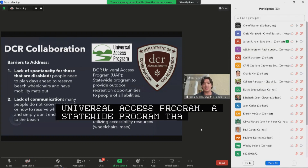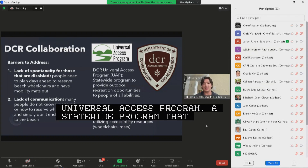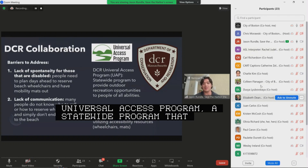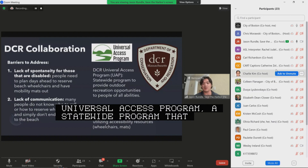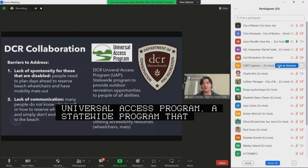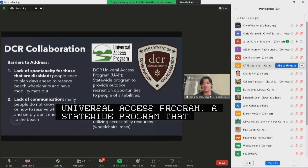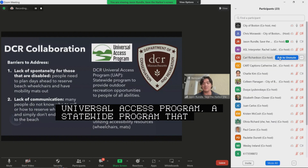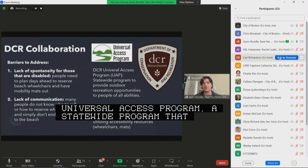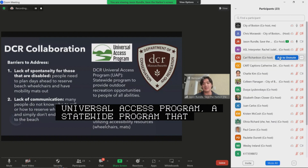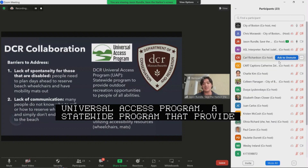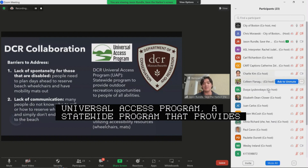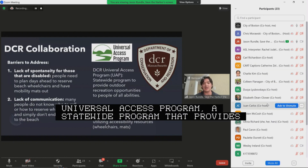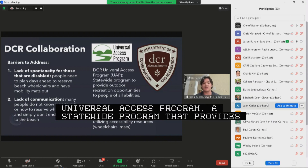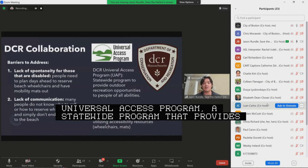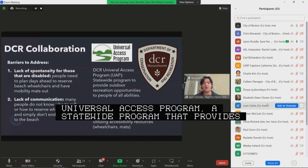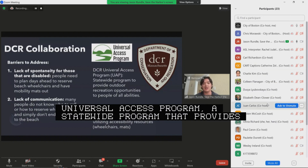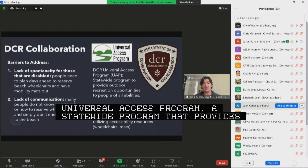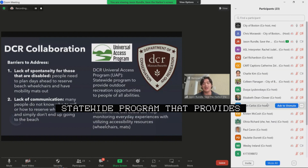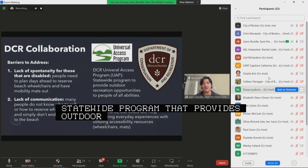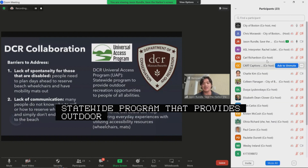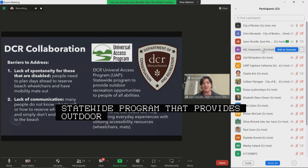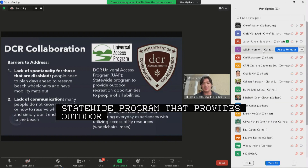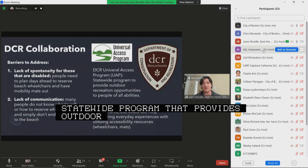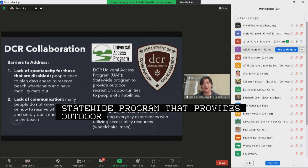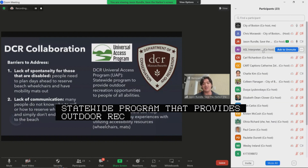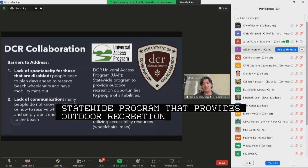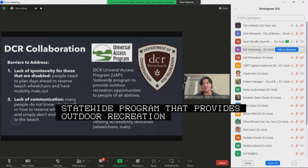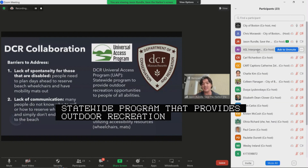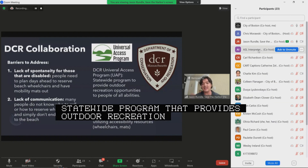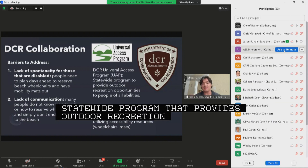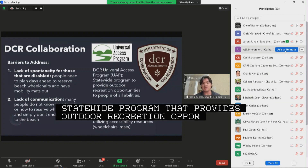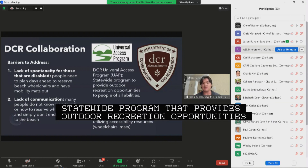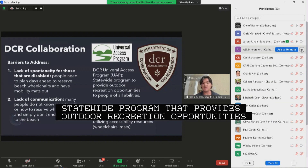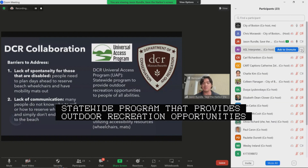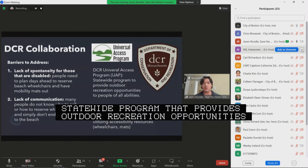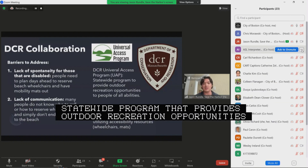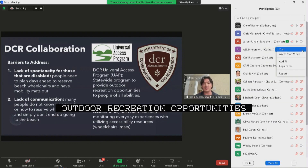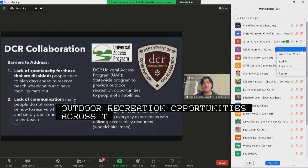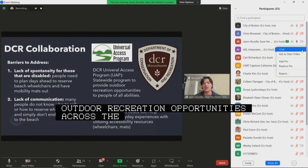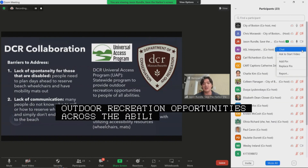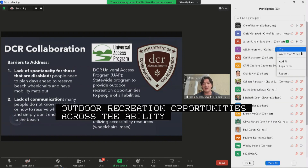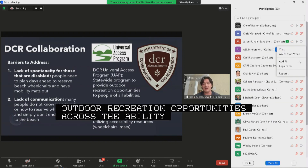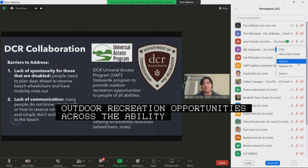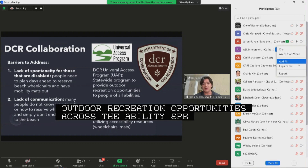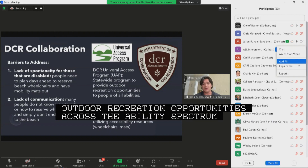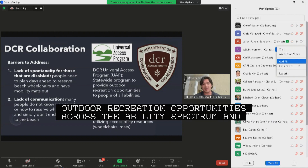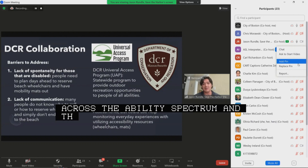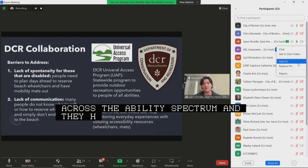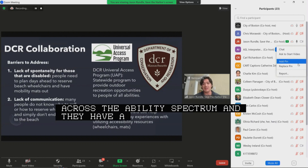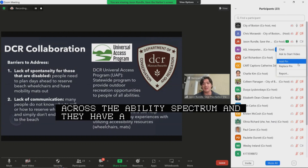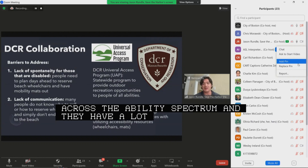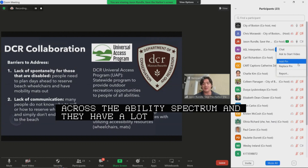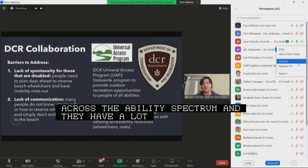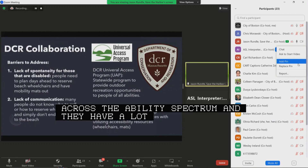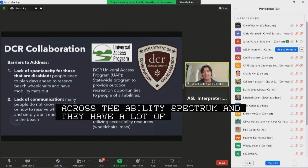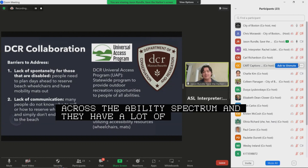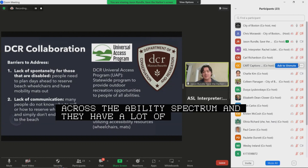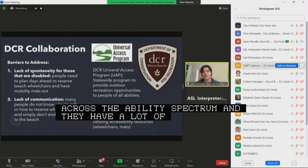opportunities across the ability spectrum. And they have a lot of adaptive sports programs